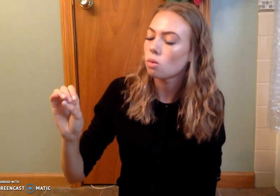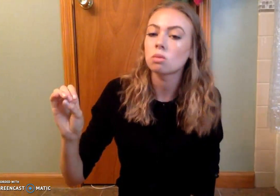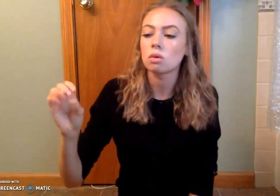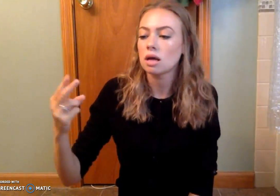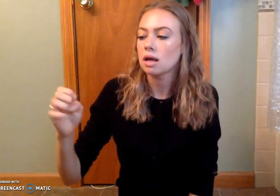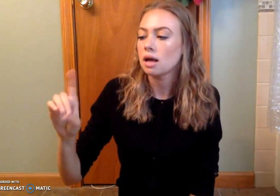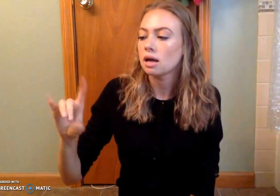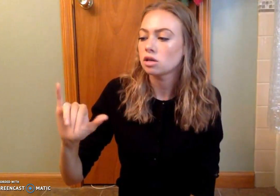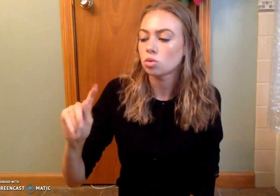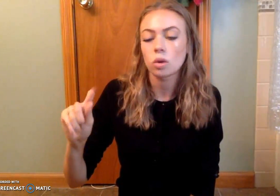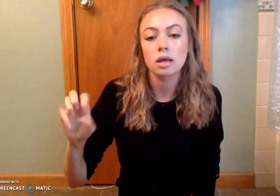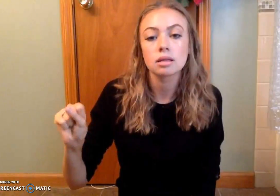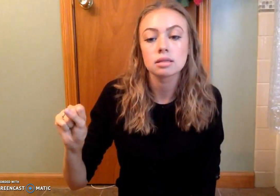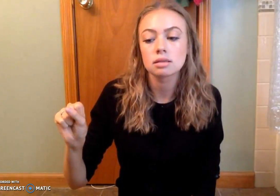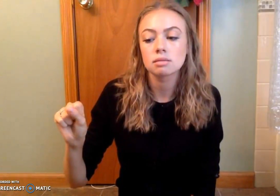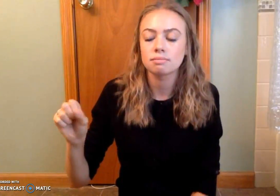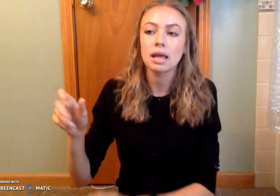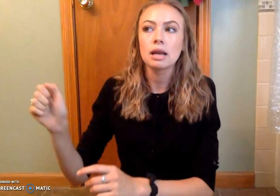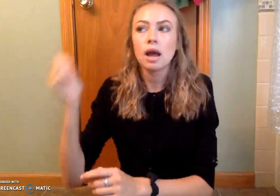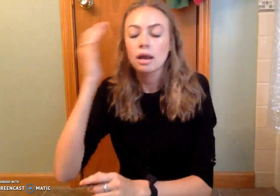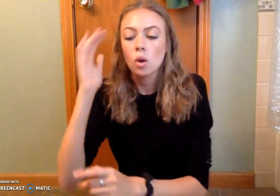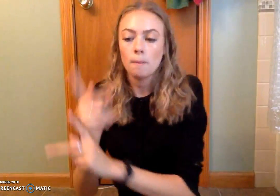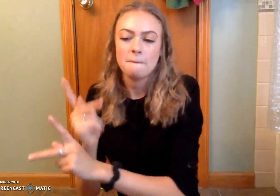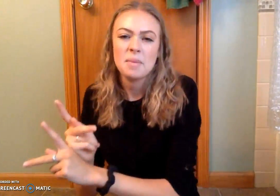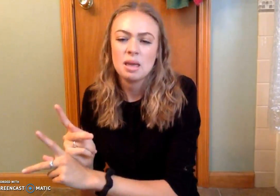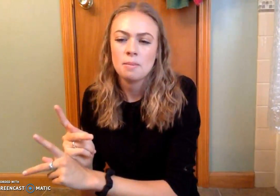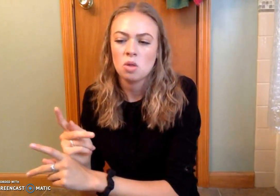22.9 grams of protein,